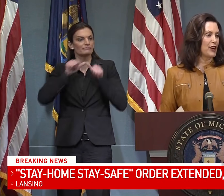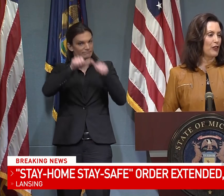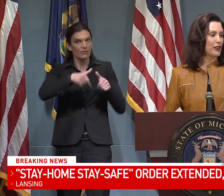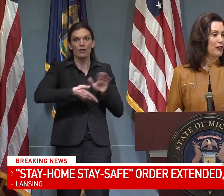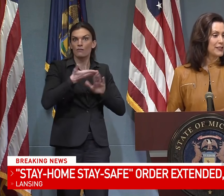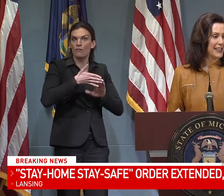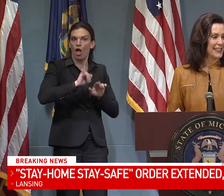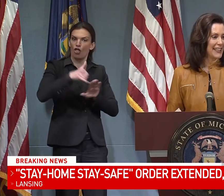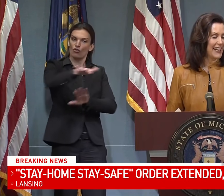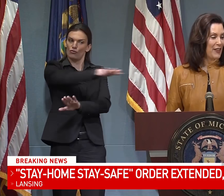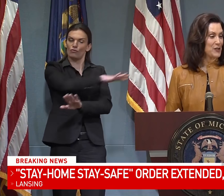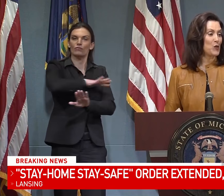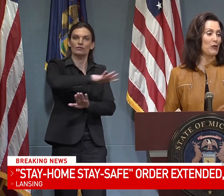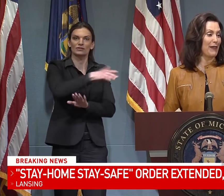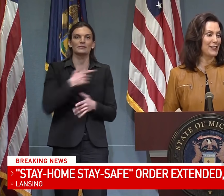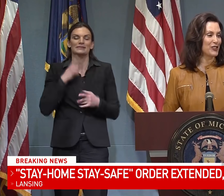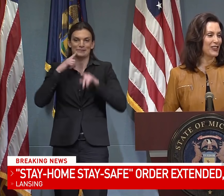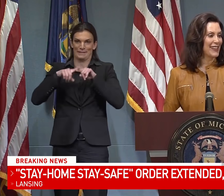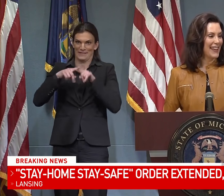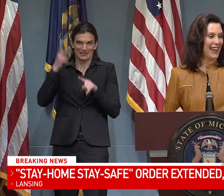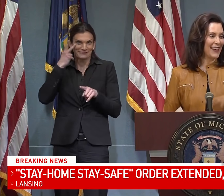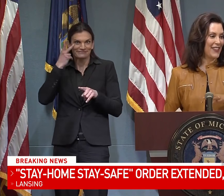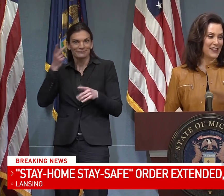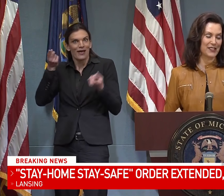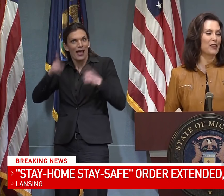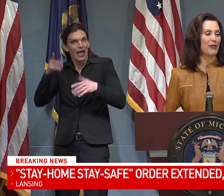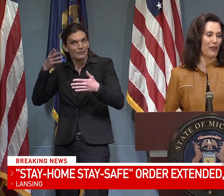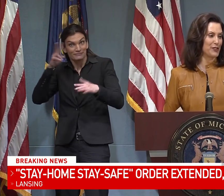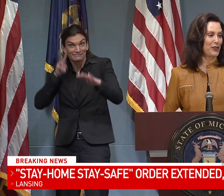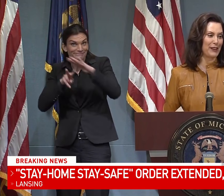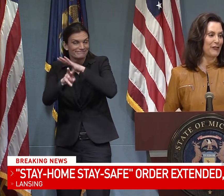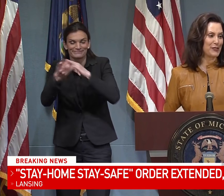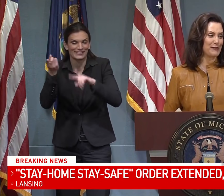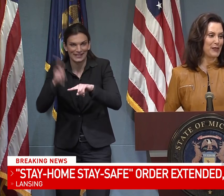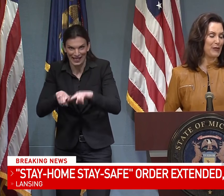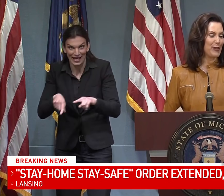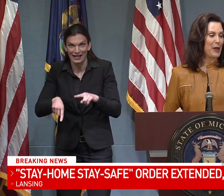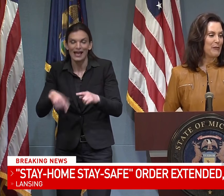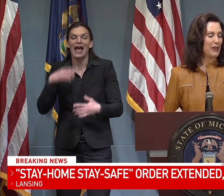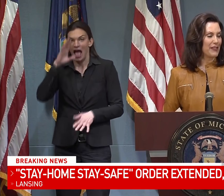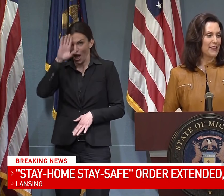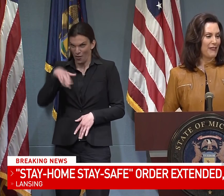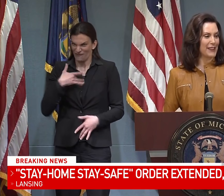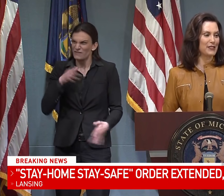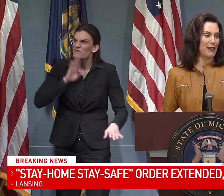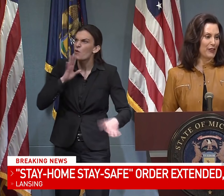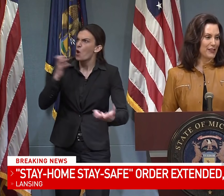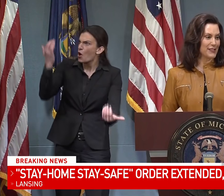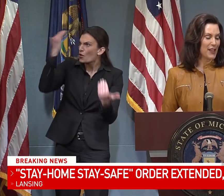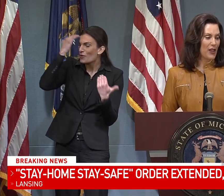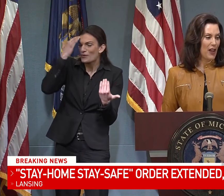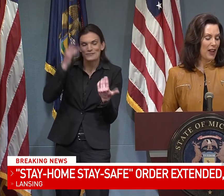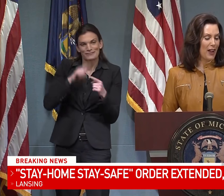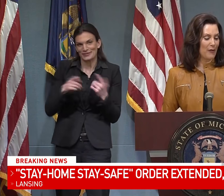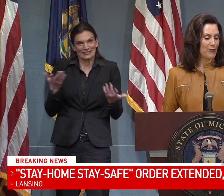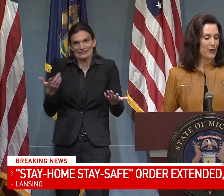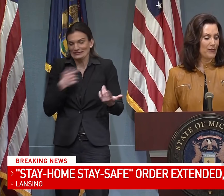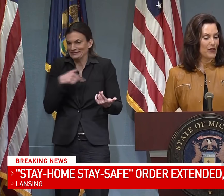examples that aren't articulated on this one pager, and that's going to be frustrating for some people. But the fact of the matter is,